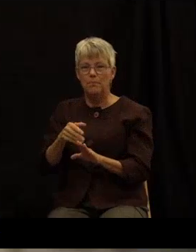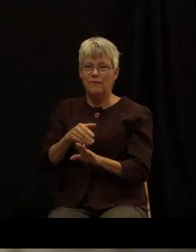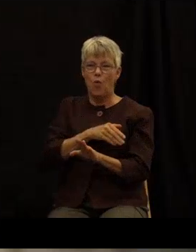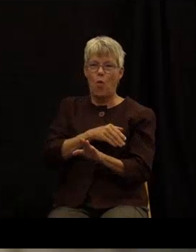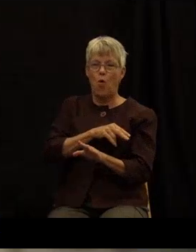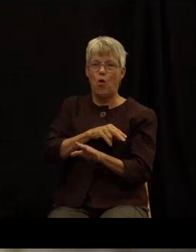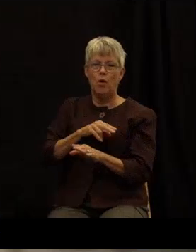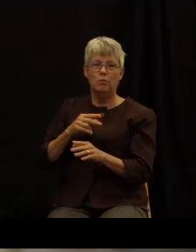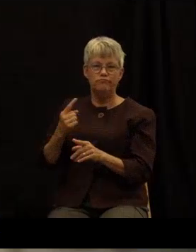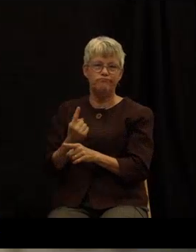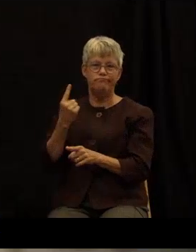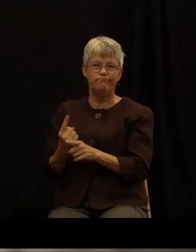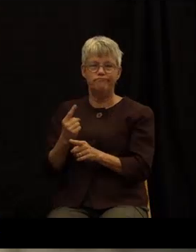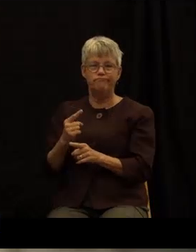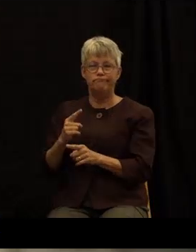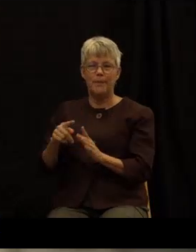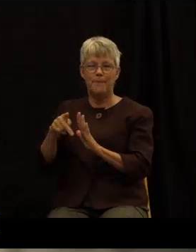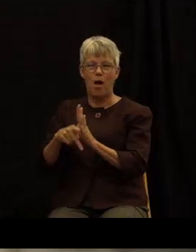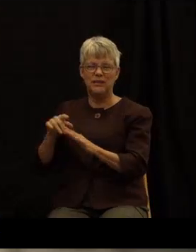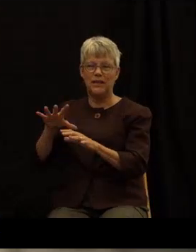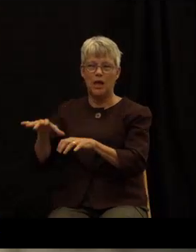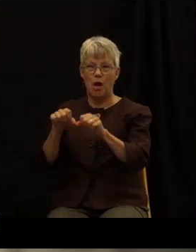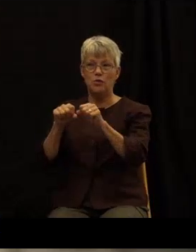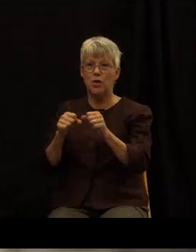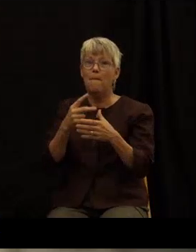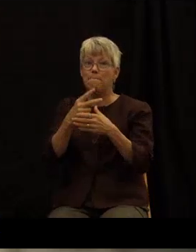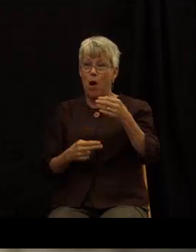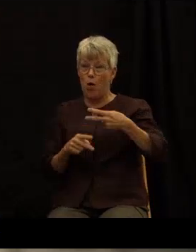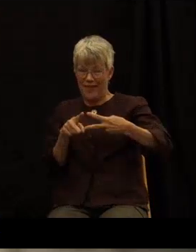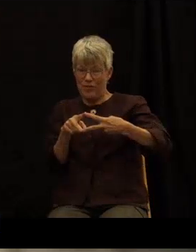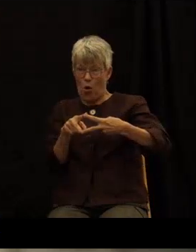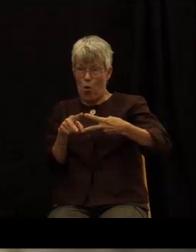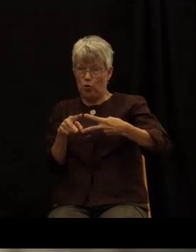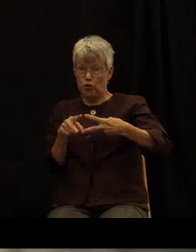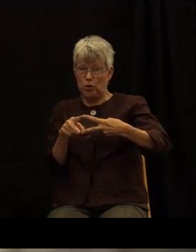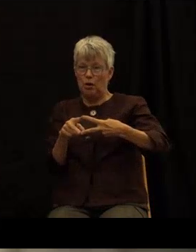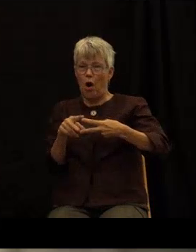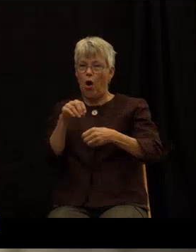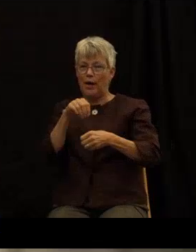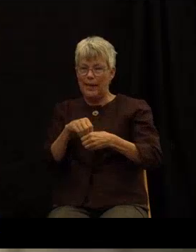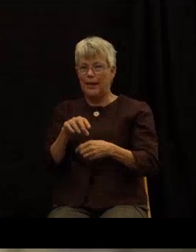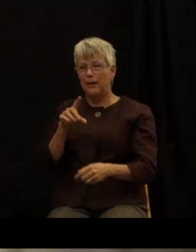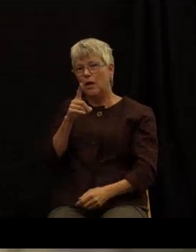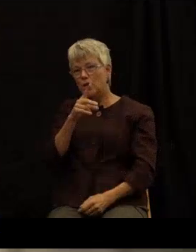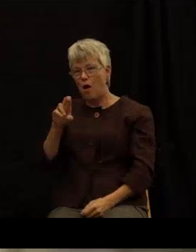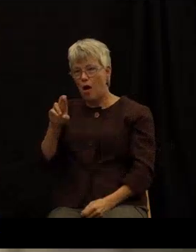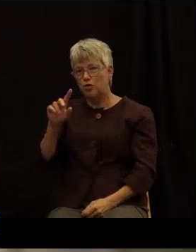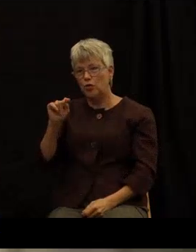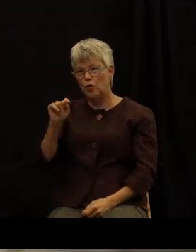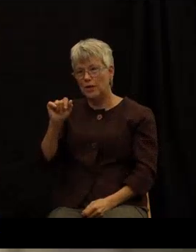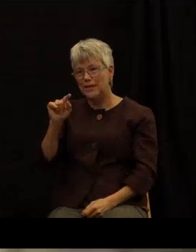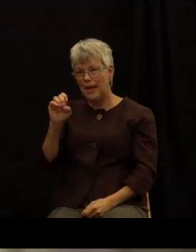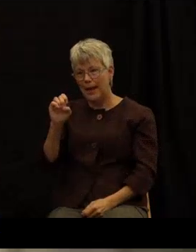adoption. So both of these policies are with Dr. Tate's committee to review these policies and to look and see if they